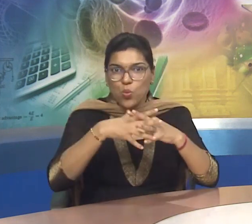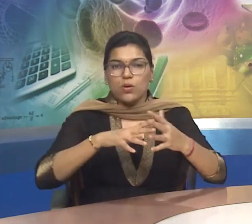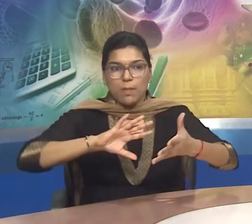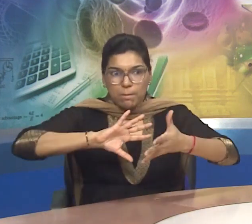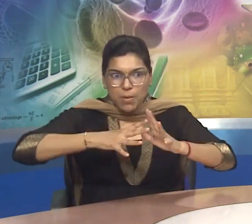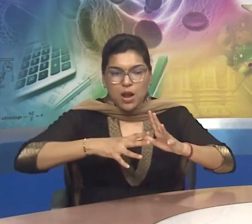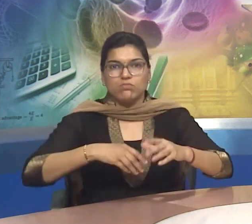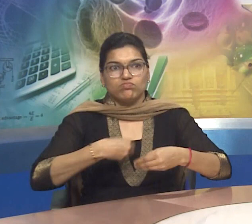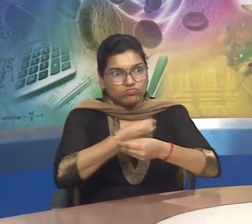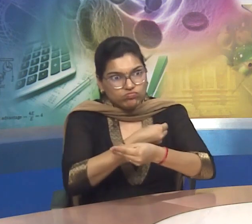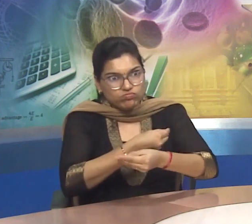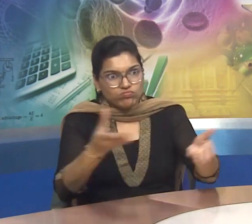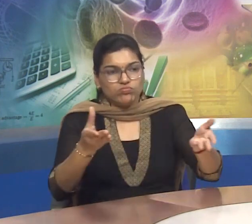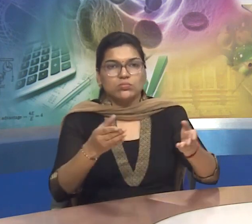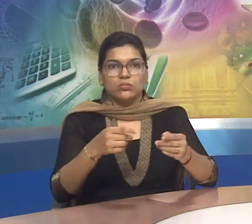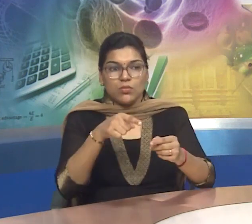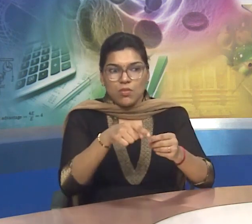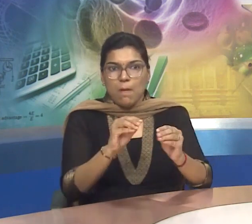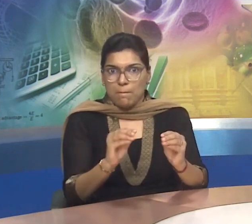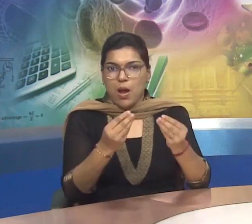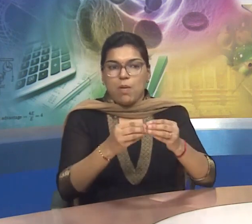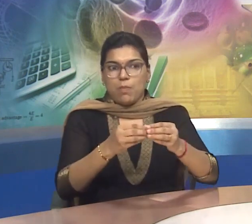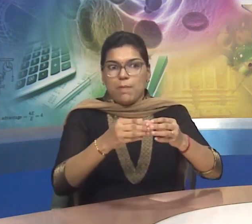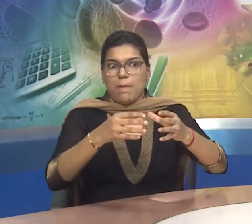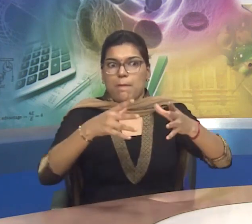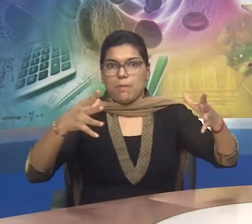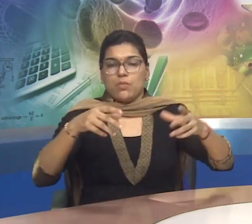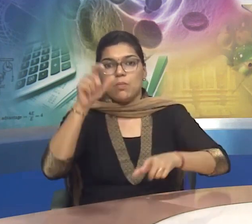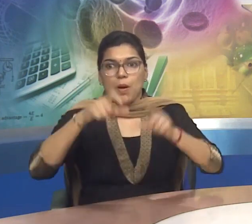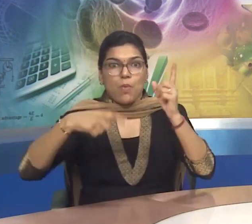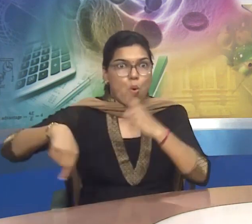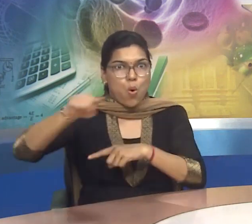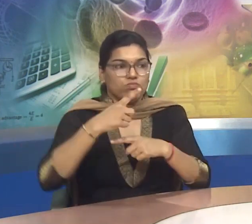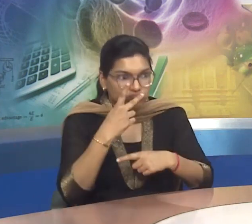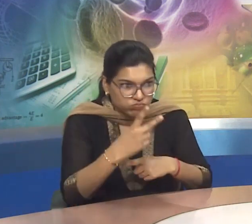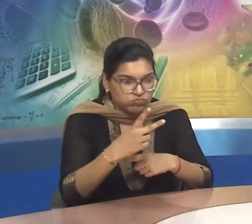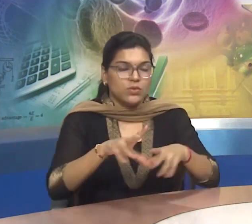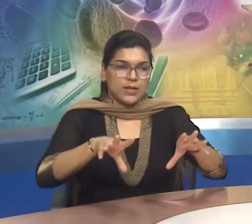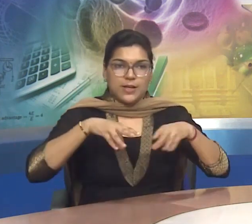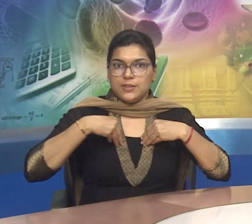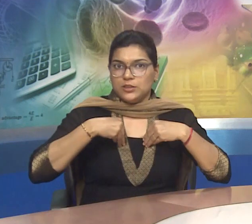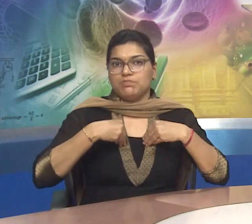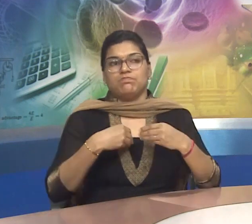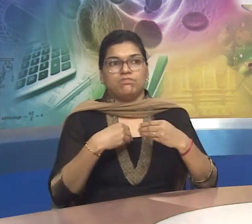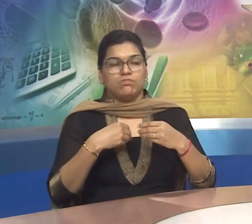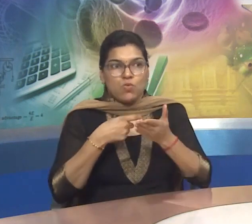these fundamental rights, they generate the feeling of security in citizens. They establish